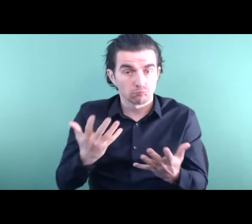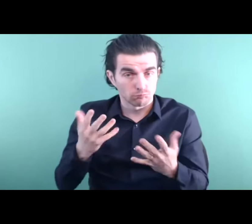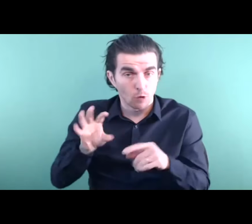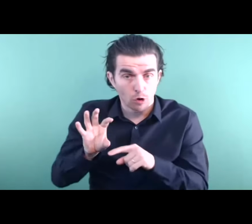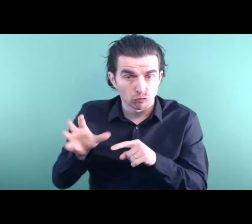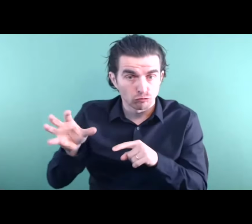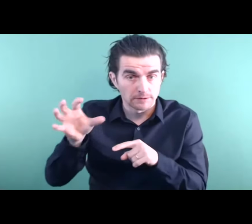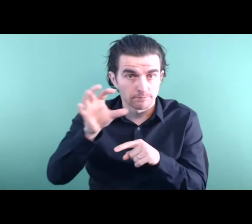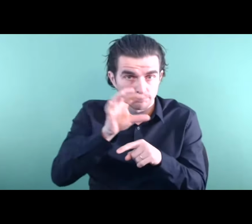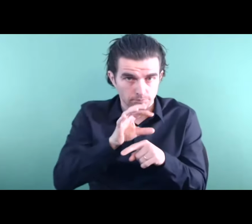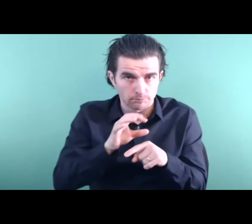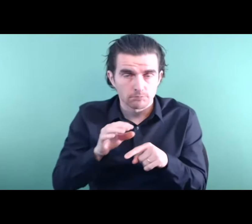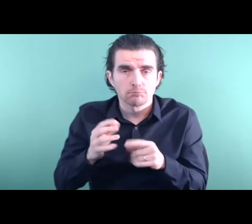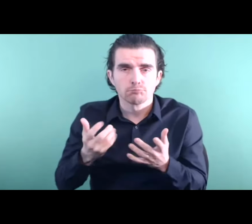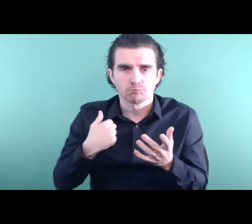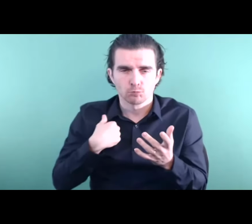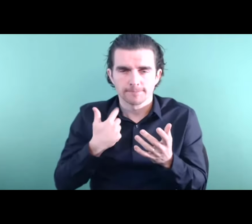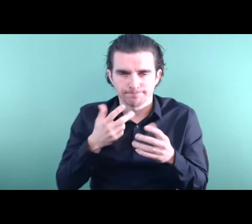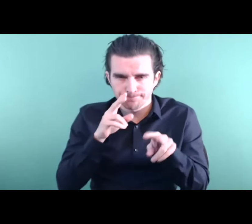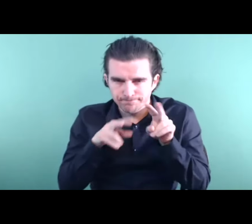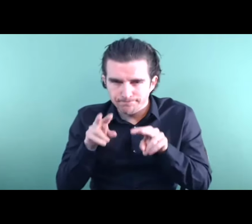of questions and concerns.